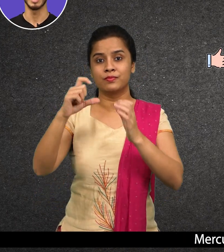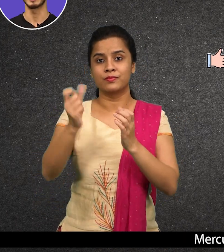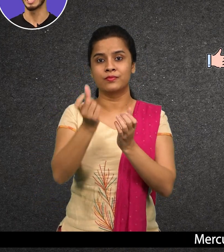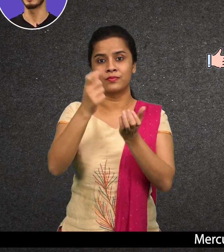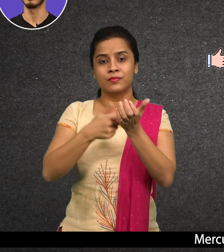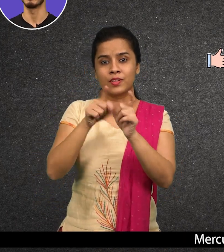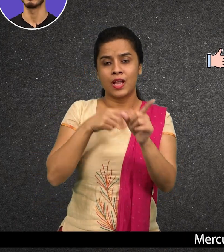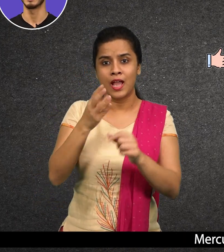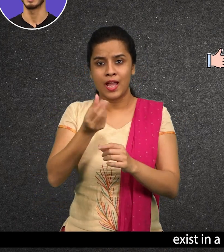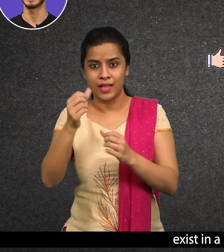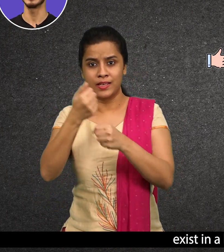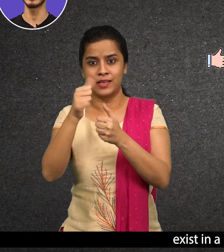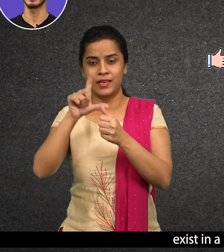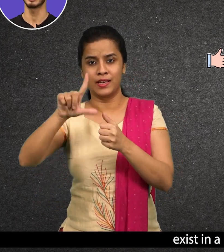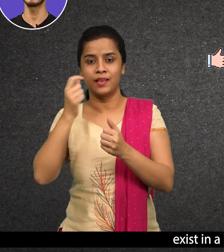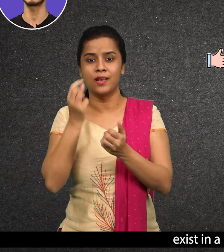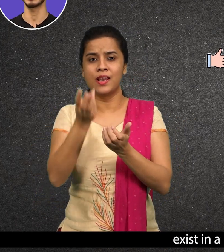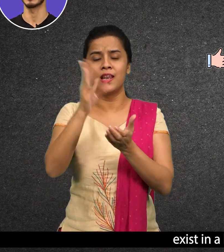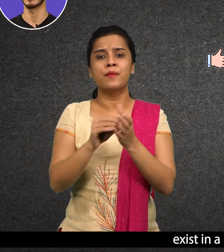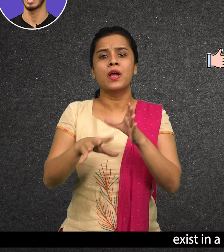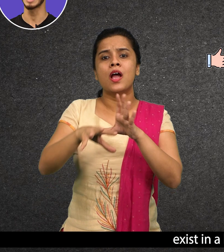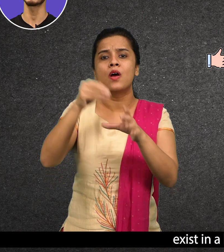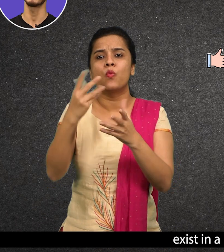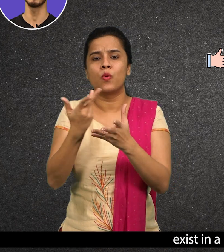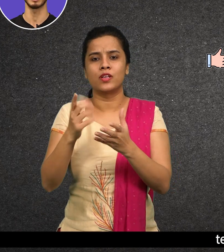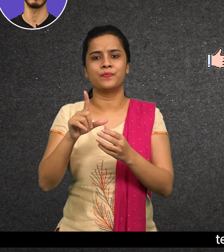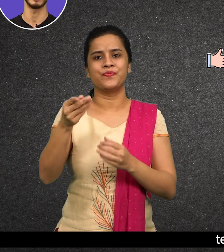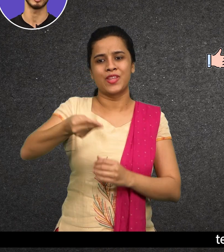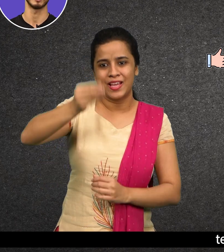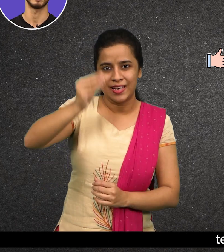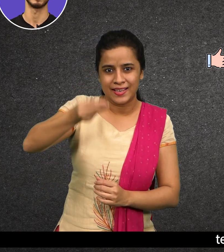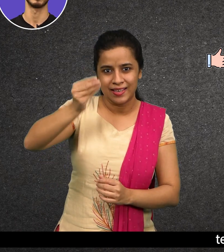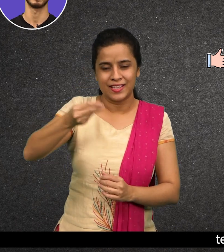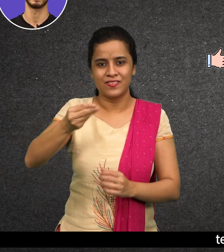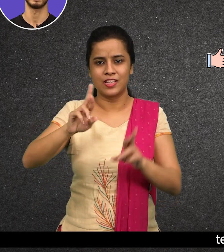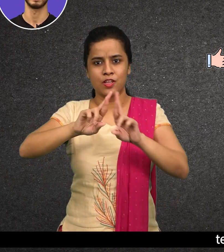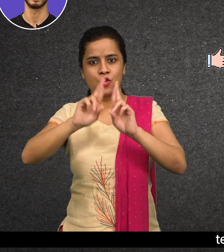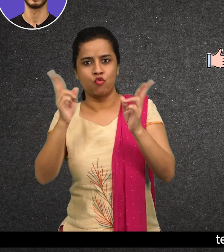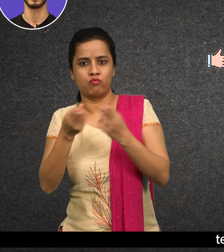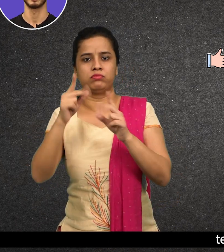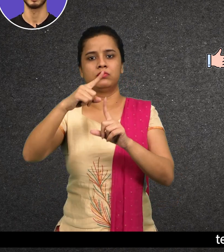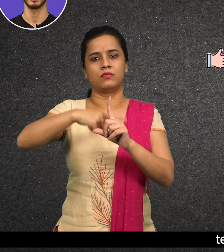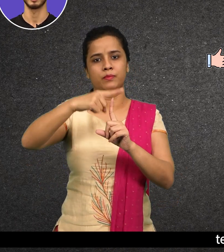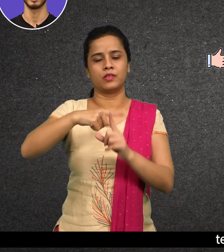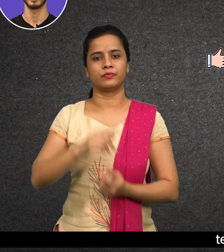Mercury and gallium exist in a liquid state at room temperature.